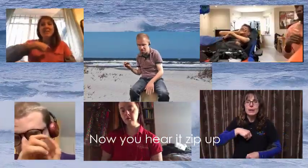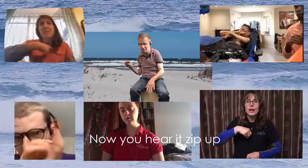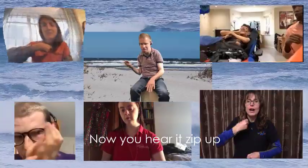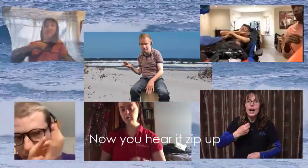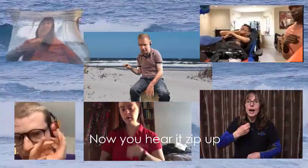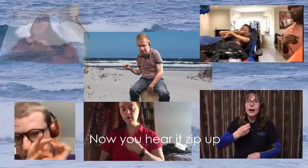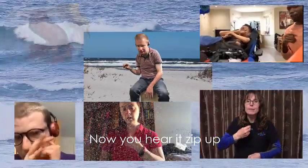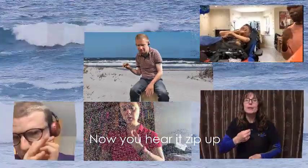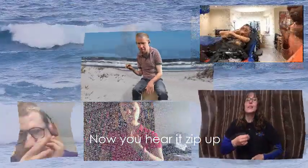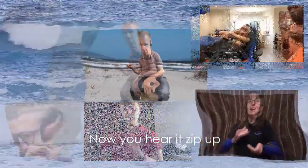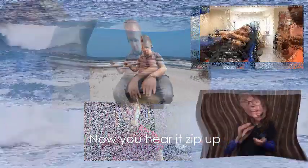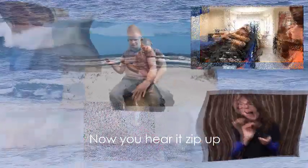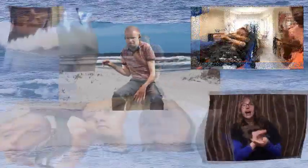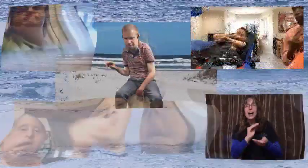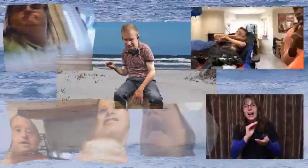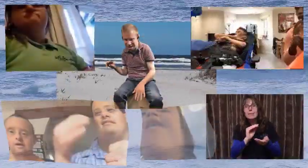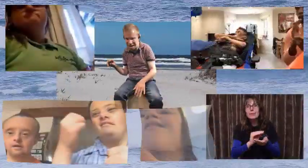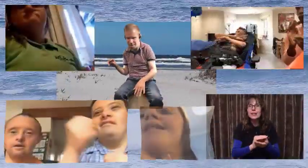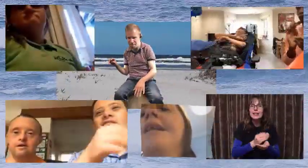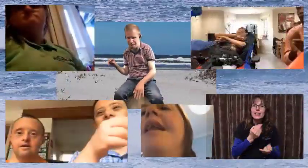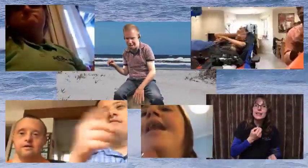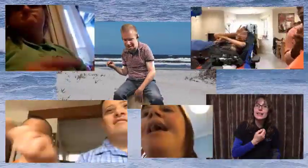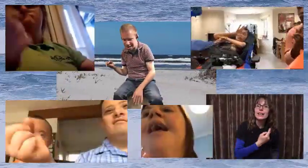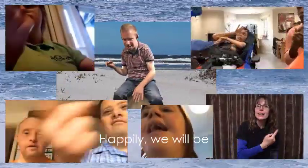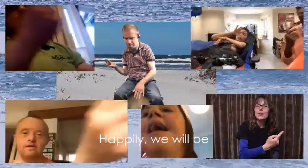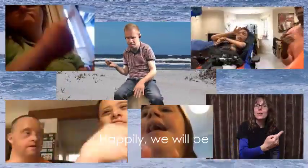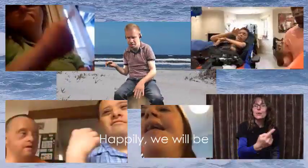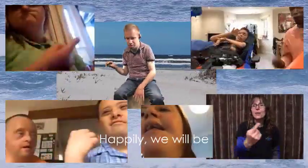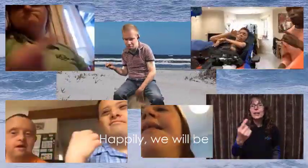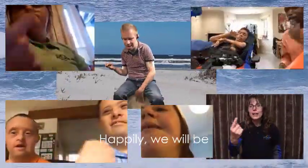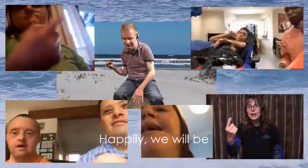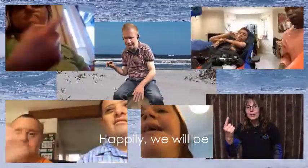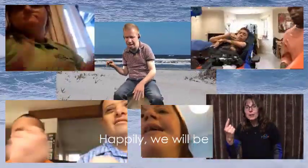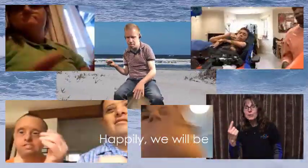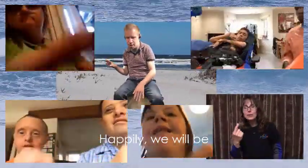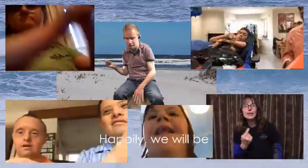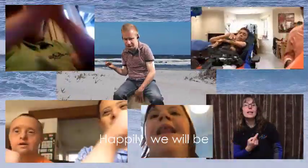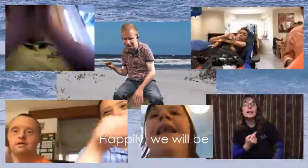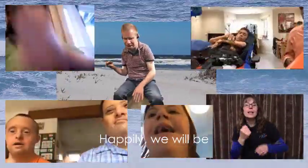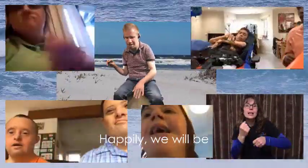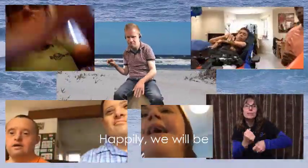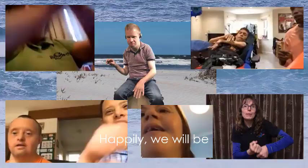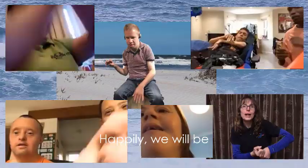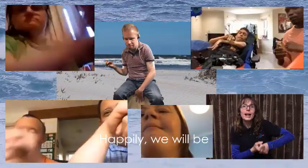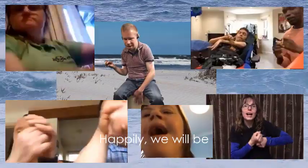too. Up and happily, we will be